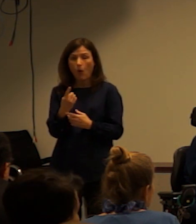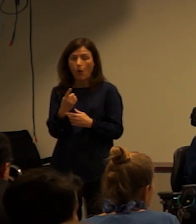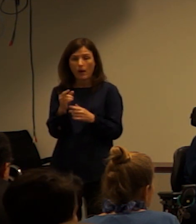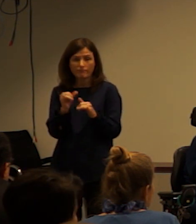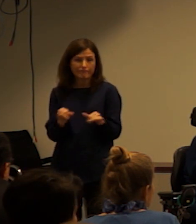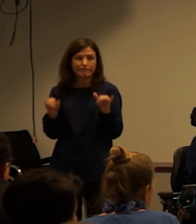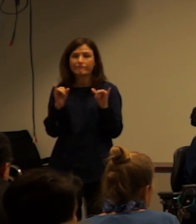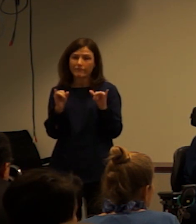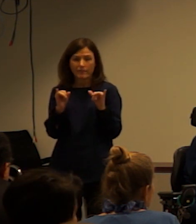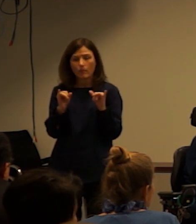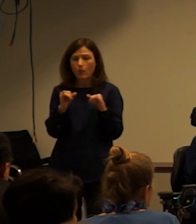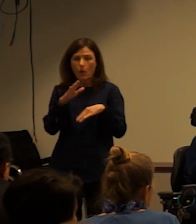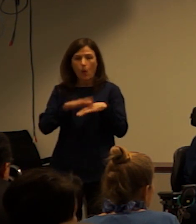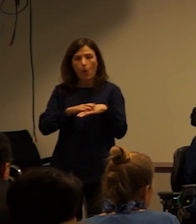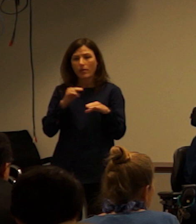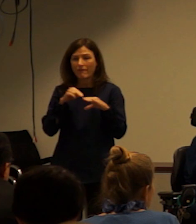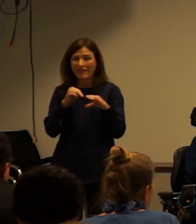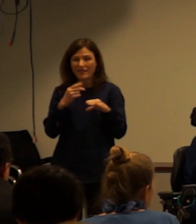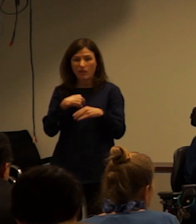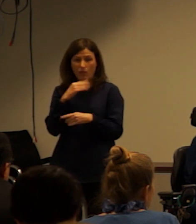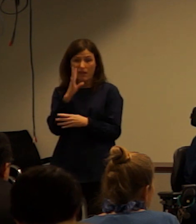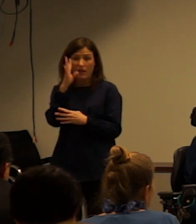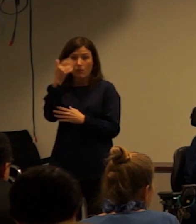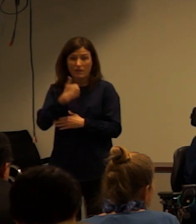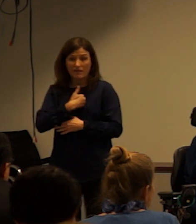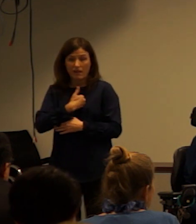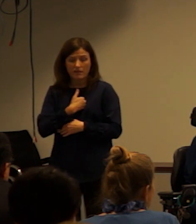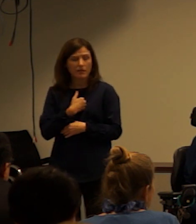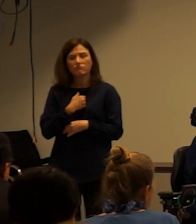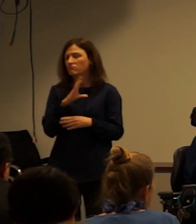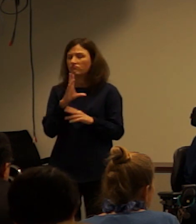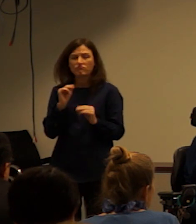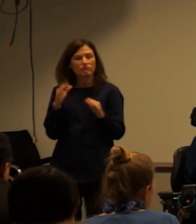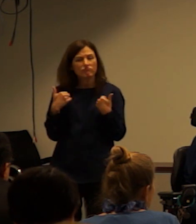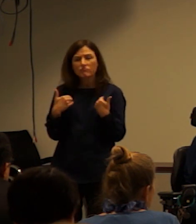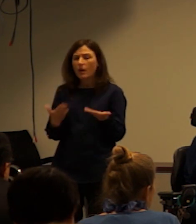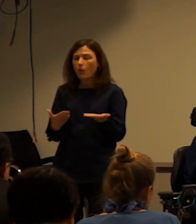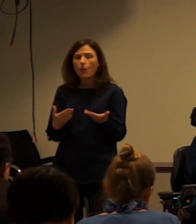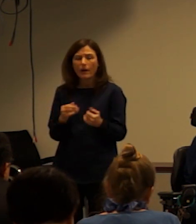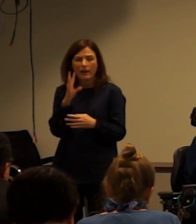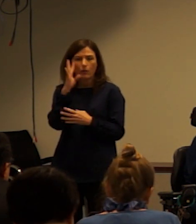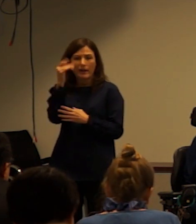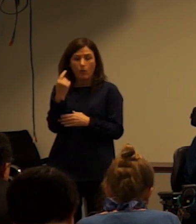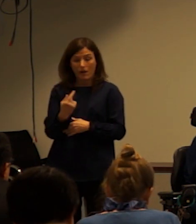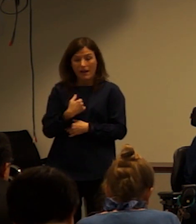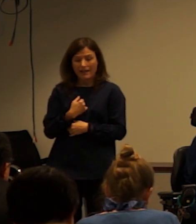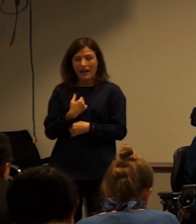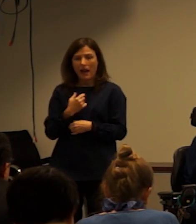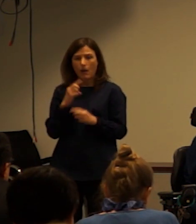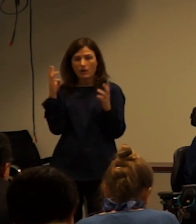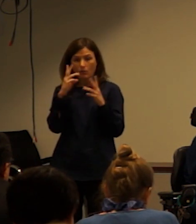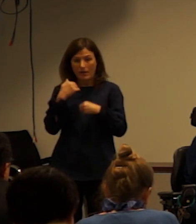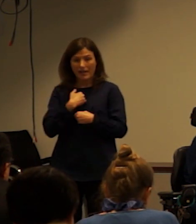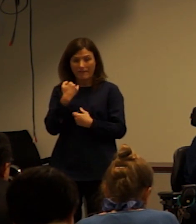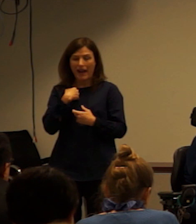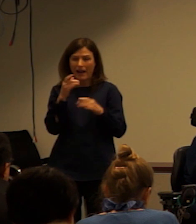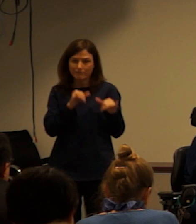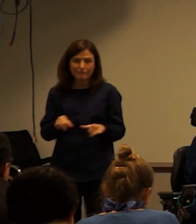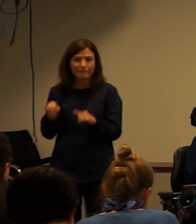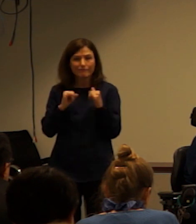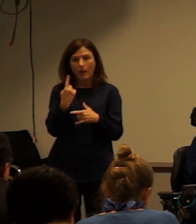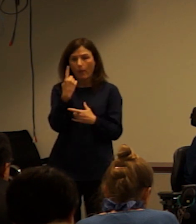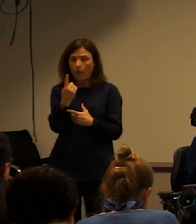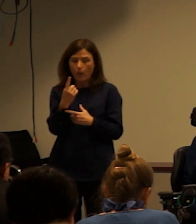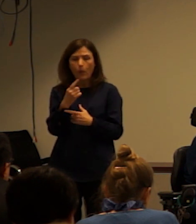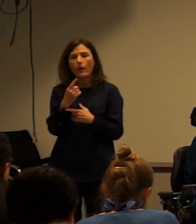drive, or do we just create one? Just create one. Okay. There is not a standard one, because I was worried that if I created a standard one that had MEMA and